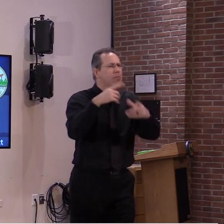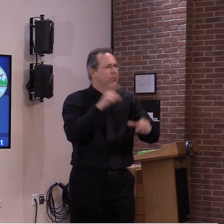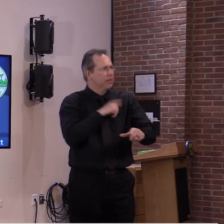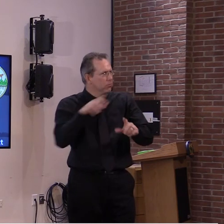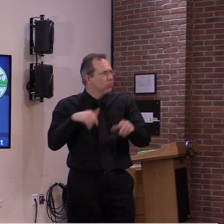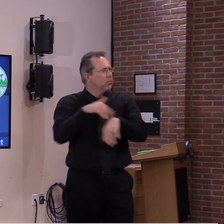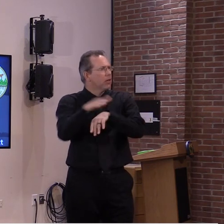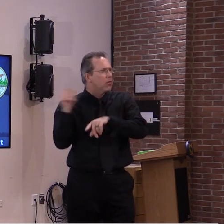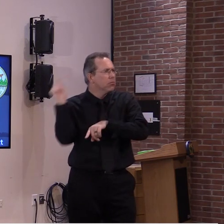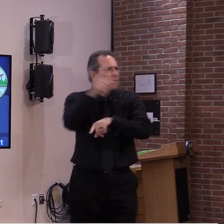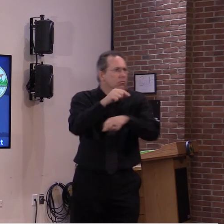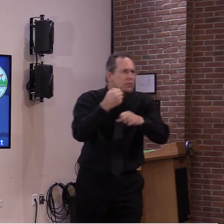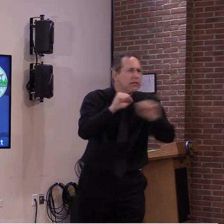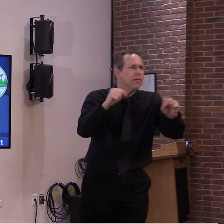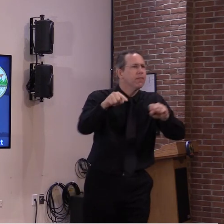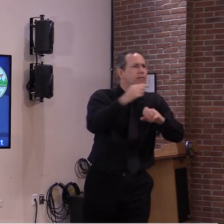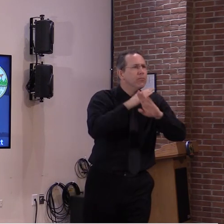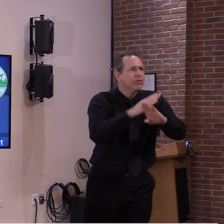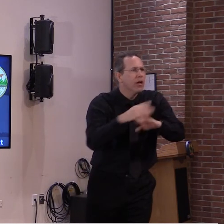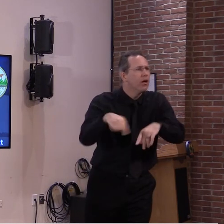in particular. So